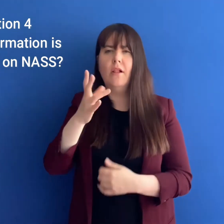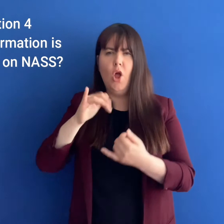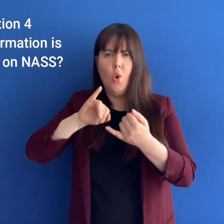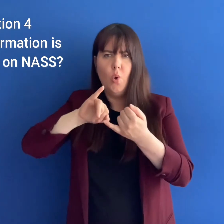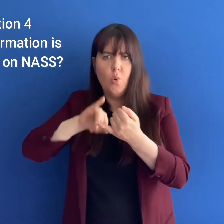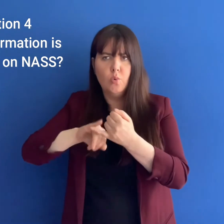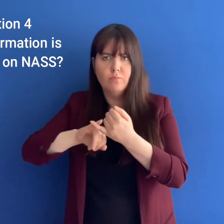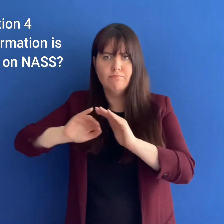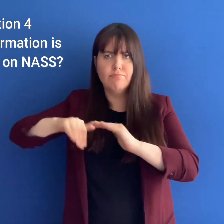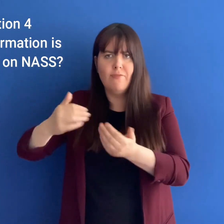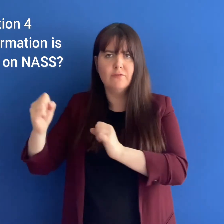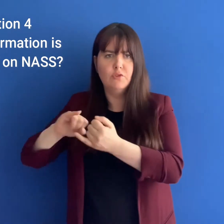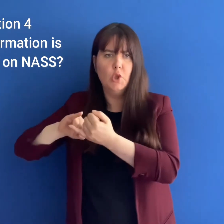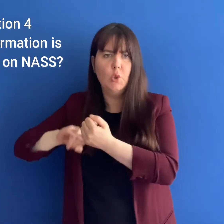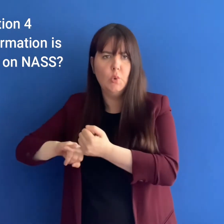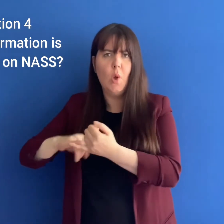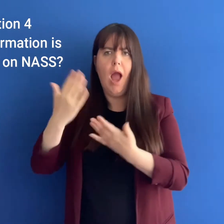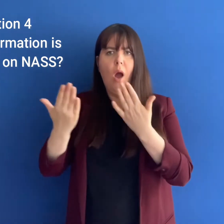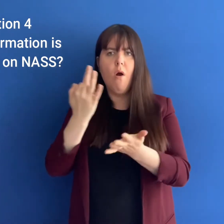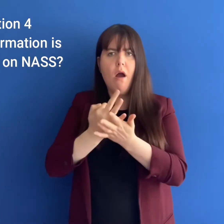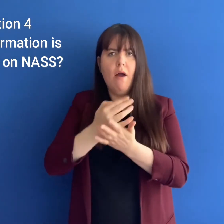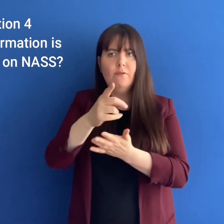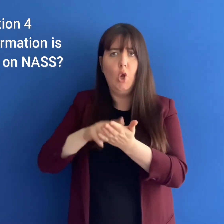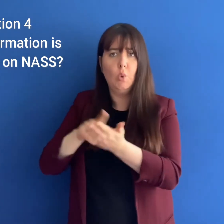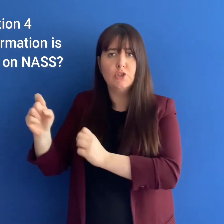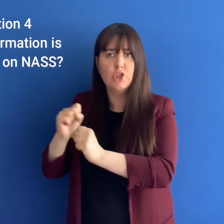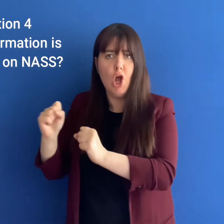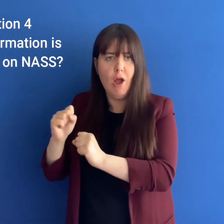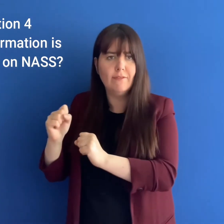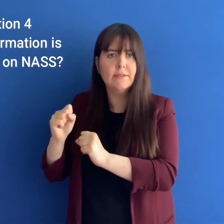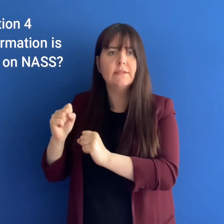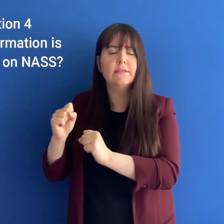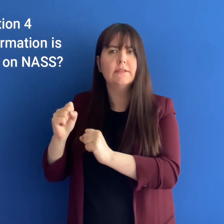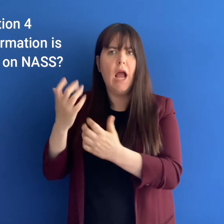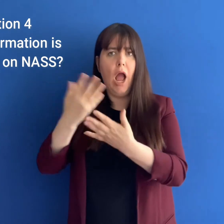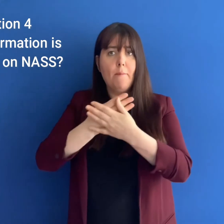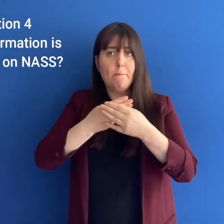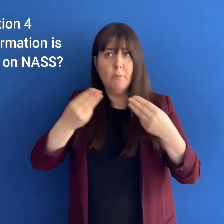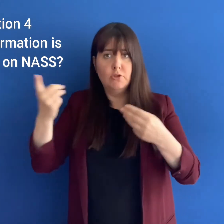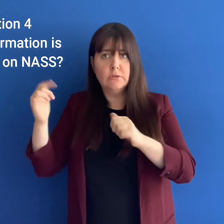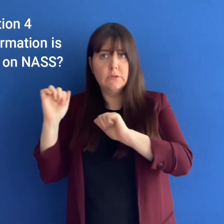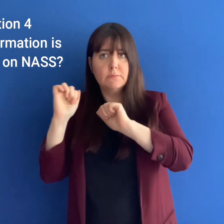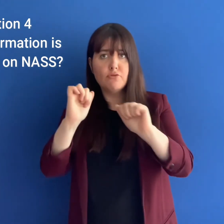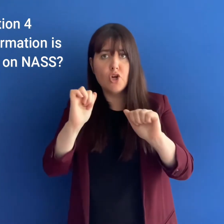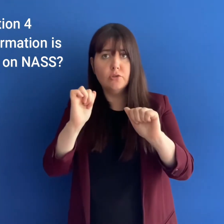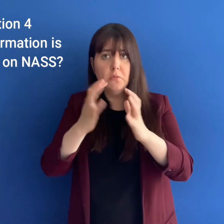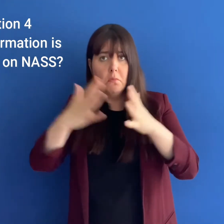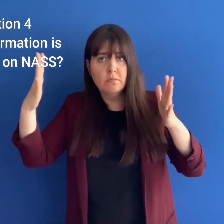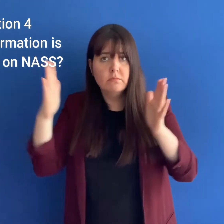the following questions. Who provides it? How often you receive it? How